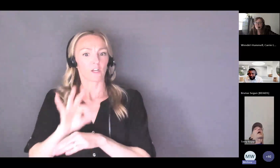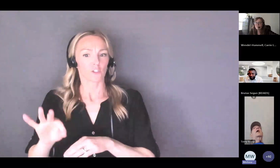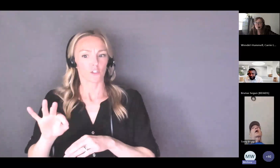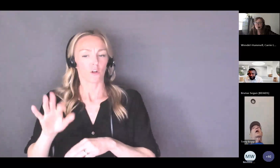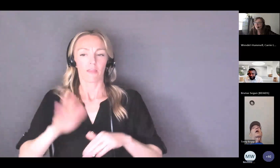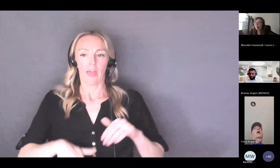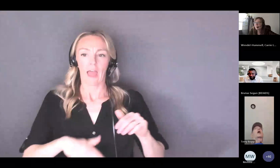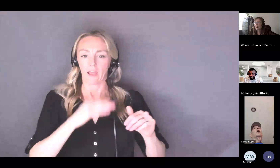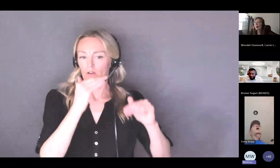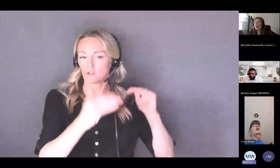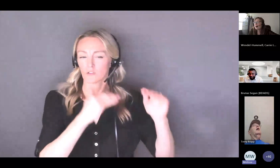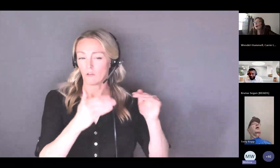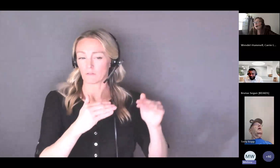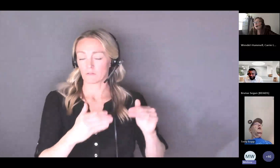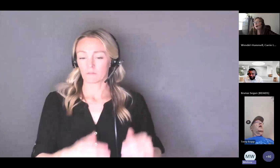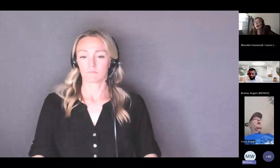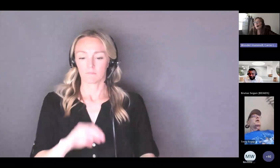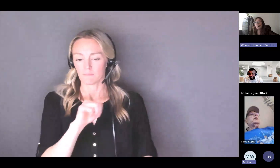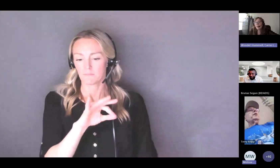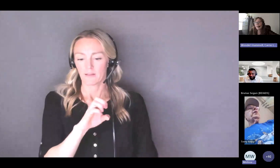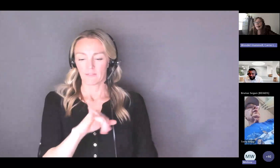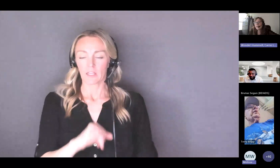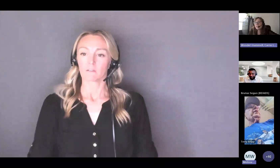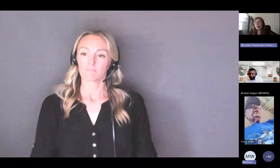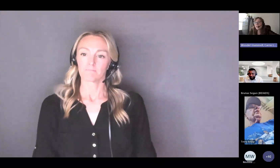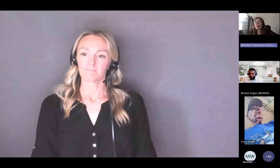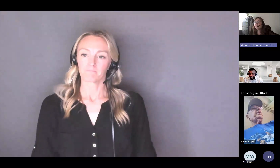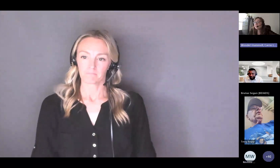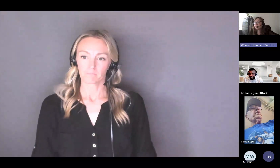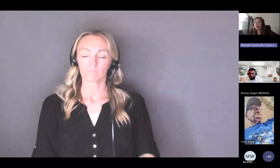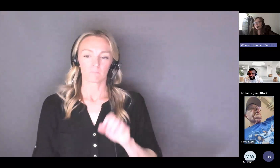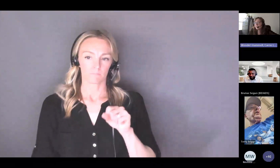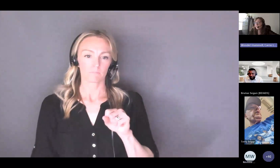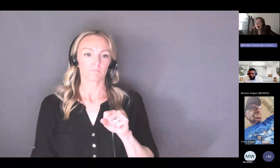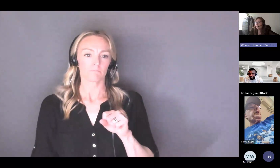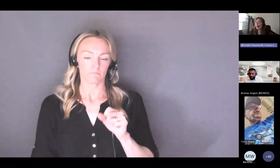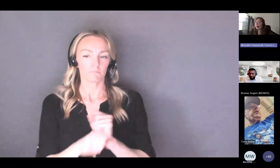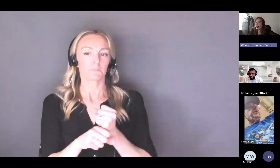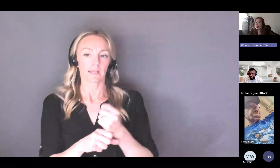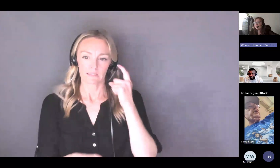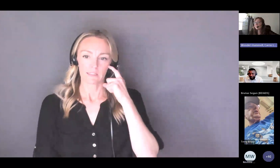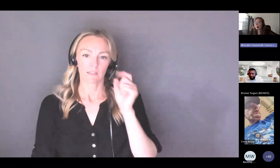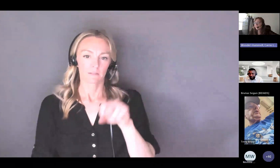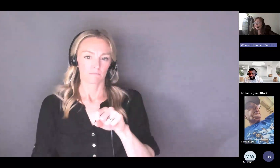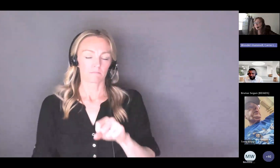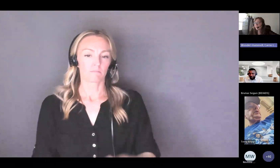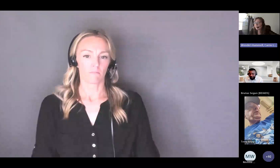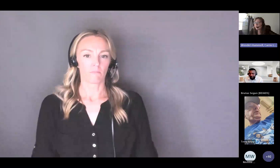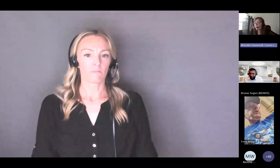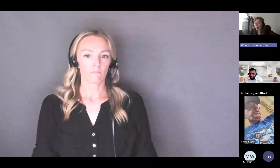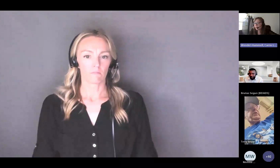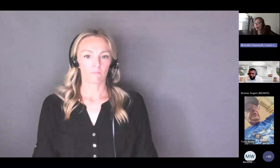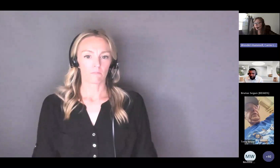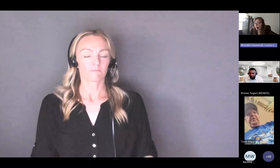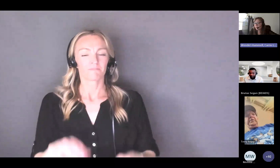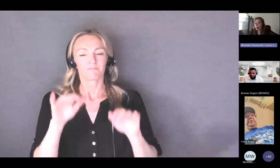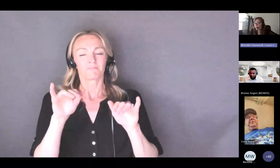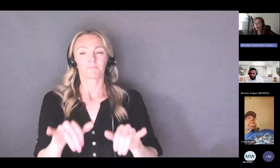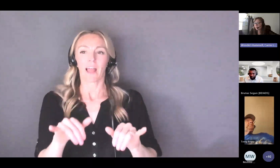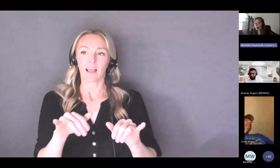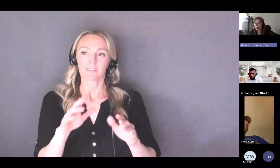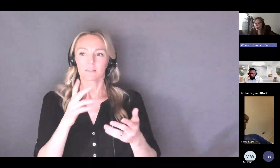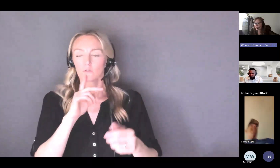adult form, on the MAFI. Right, and that does make sense, and that largely is kind of a training issue